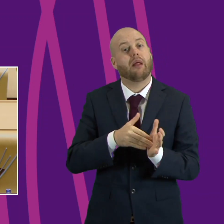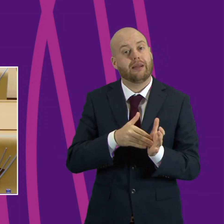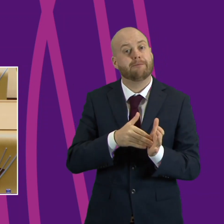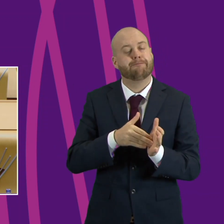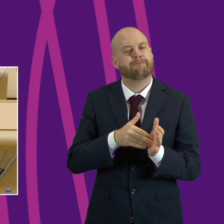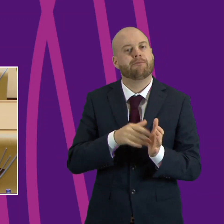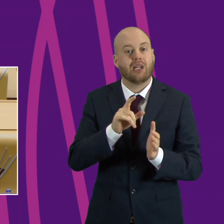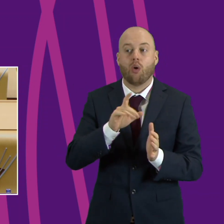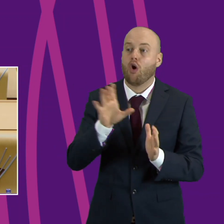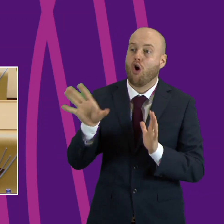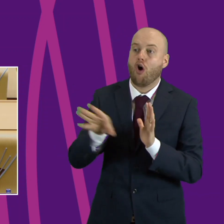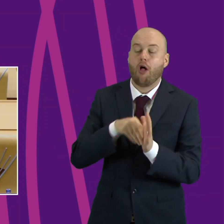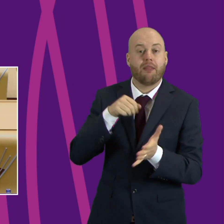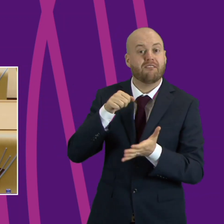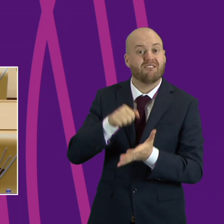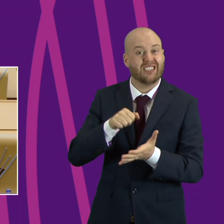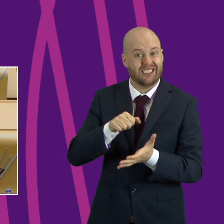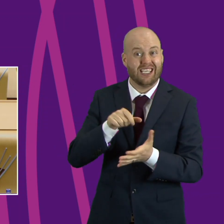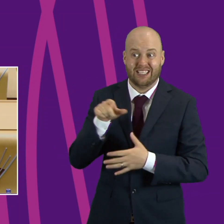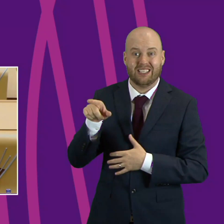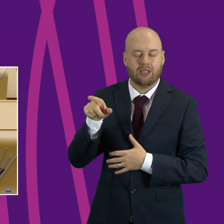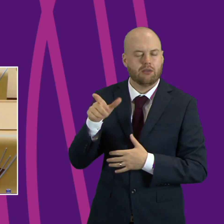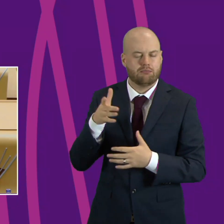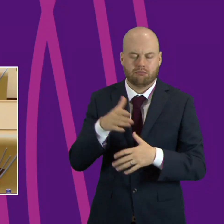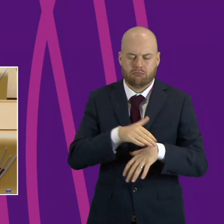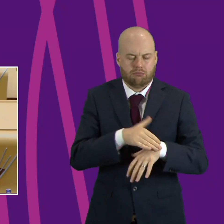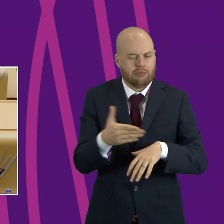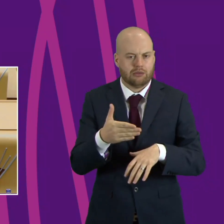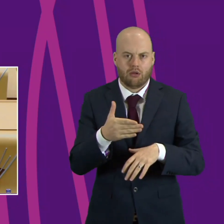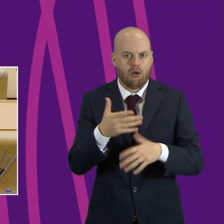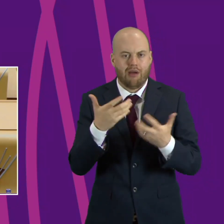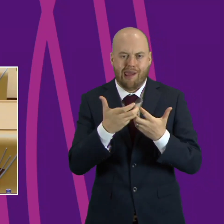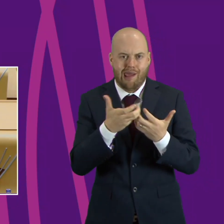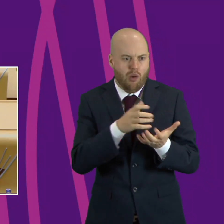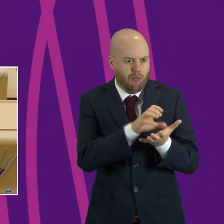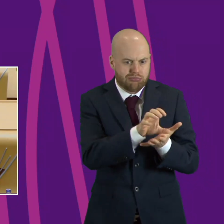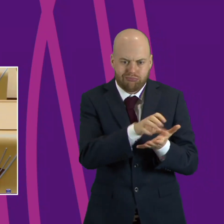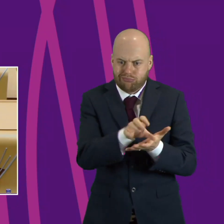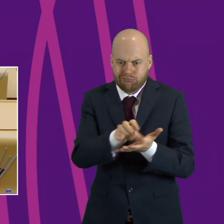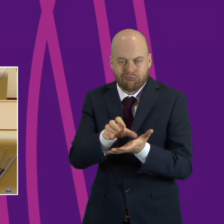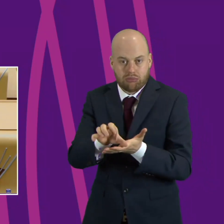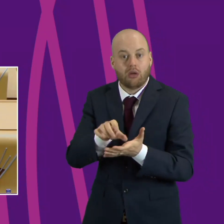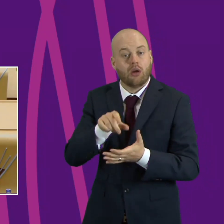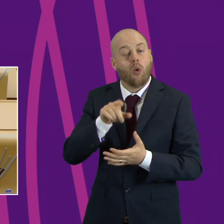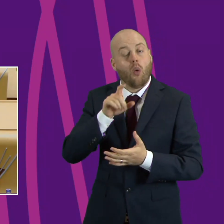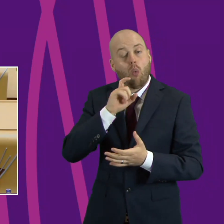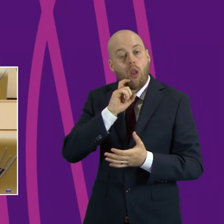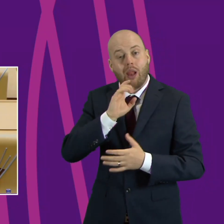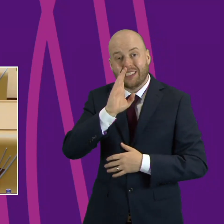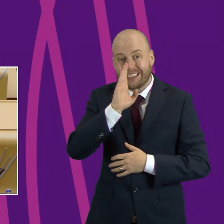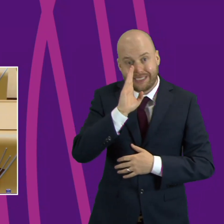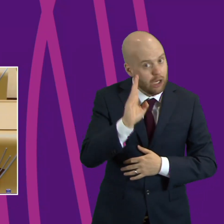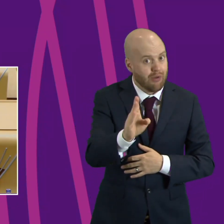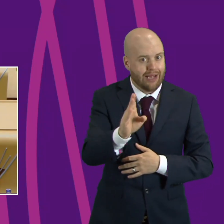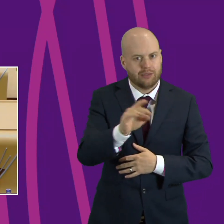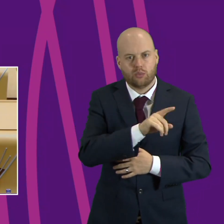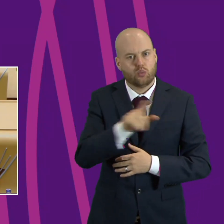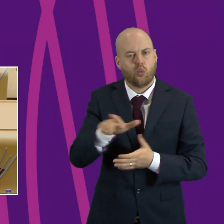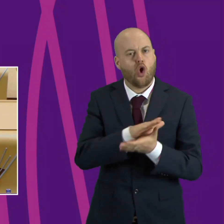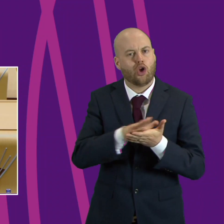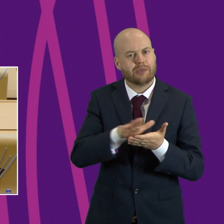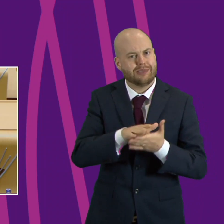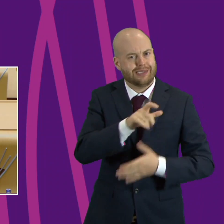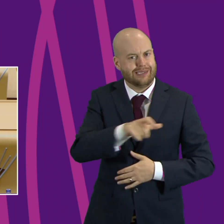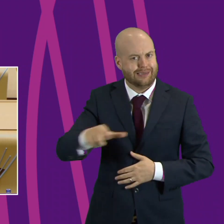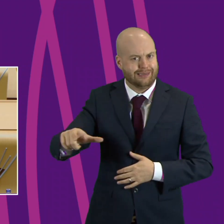that consequential funding at whatever level it finally arrives will be passed direct to the hospices, and through the